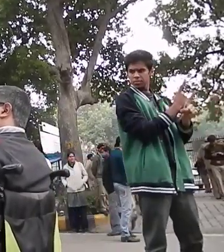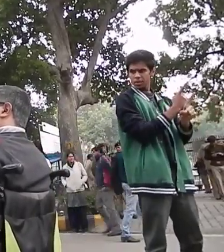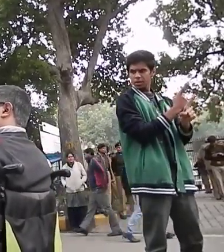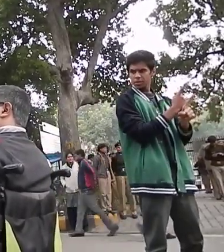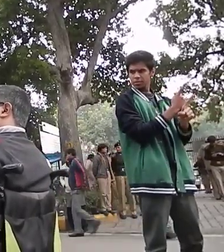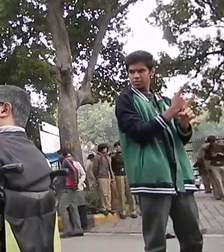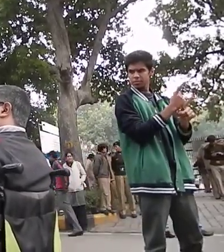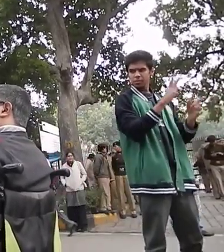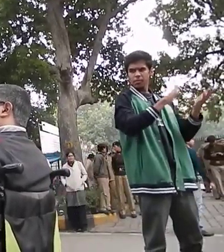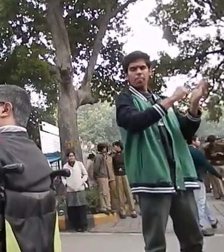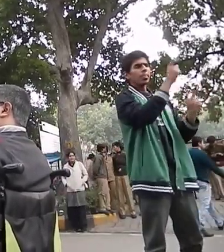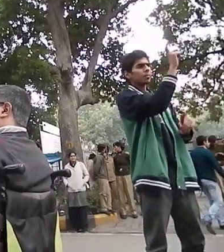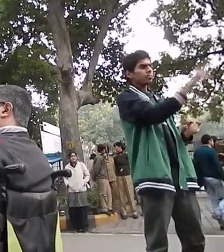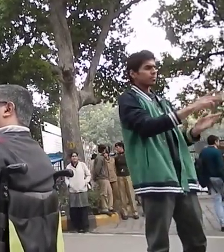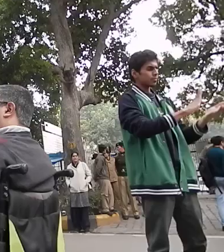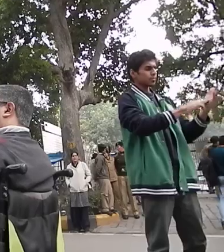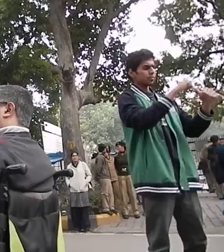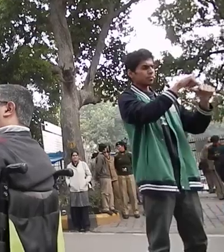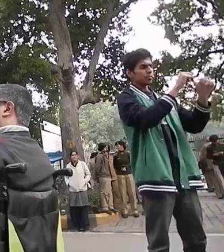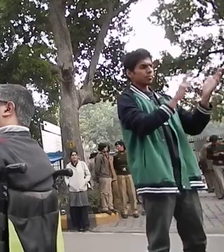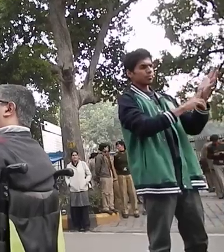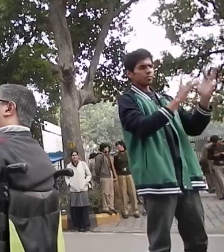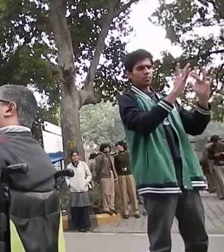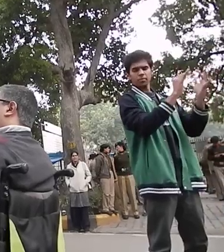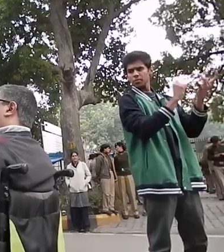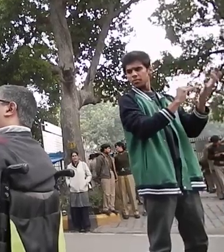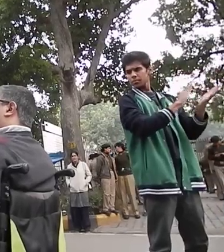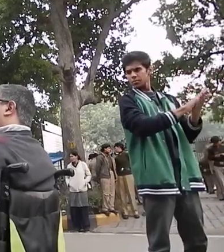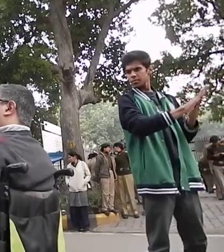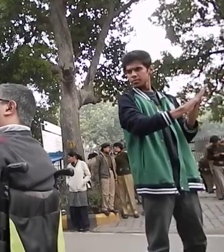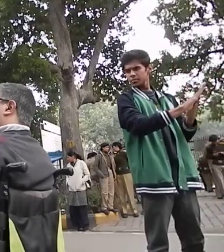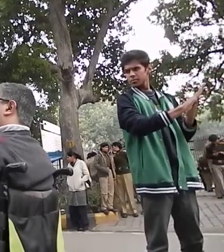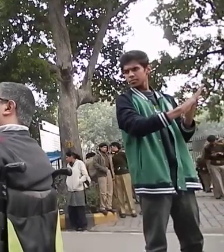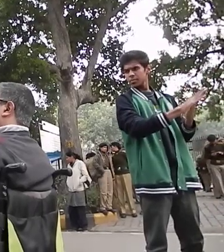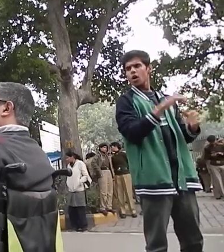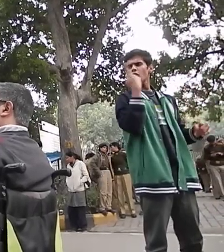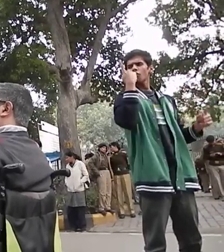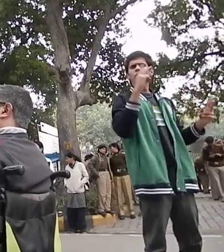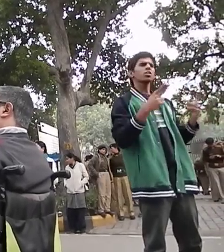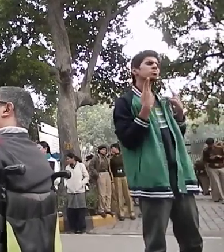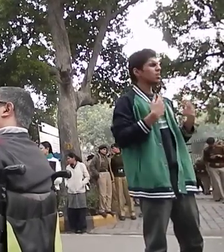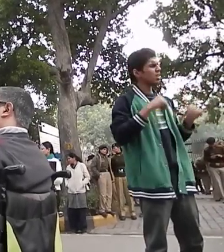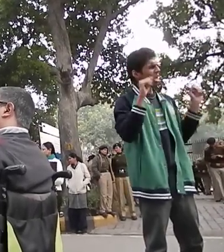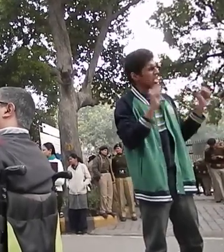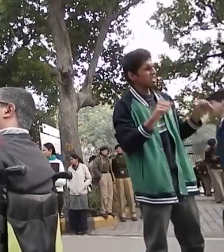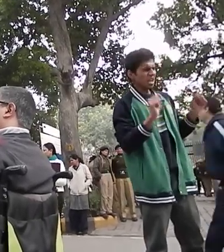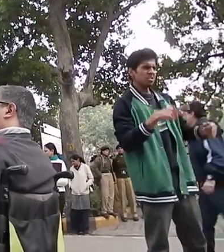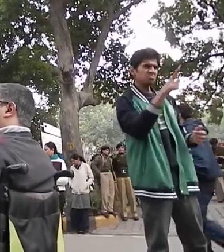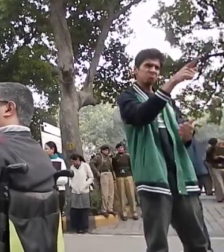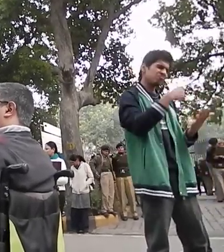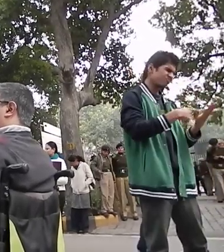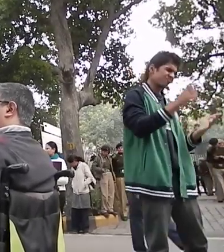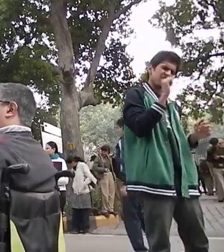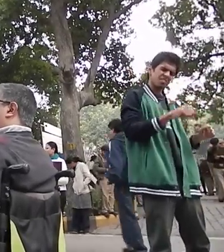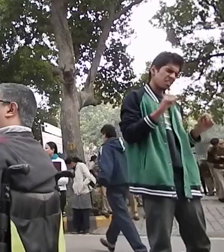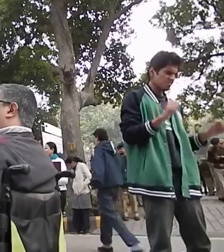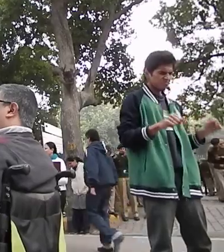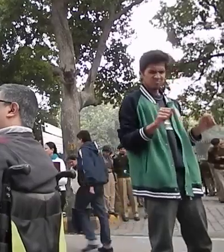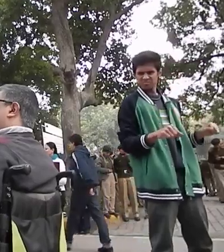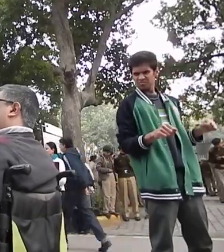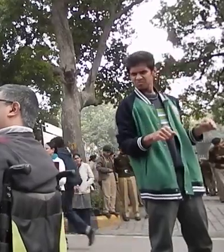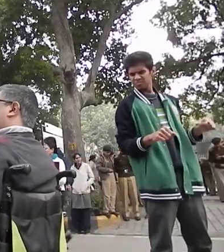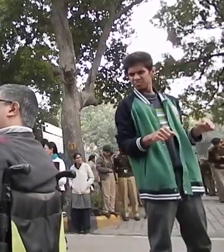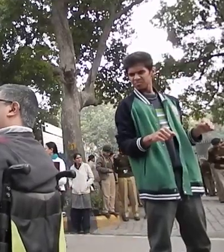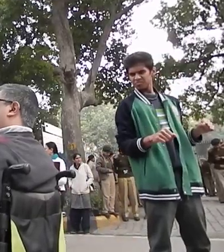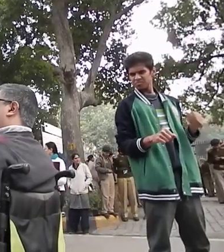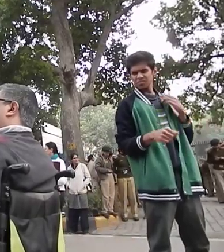Kumar, Minister of Information and Broadcasting. In the first meeting, they said, yes, we are very right, blah, blah, blah. And we'll